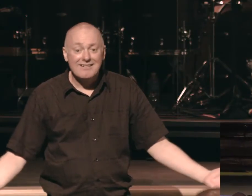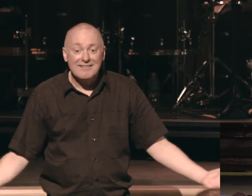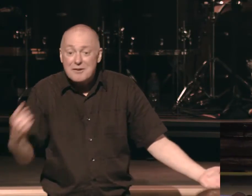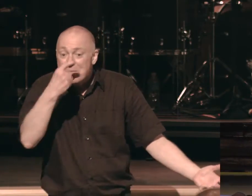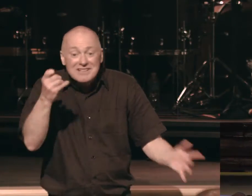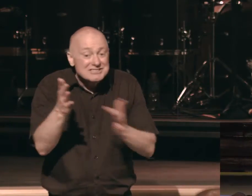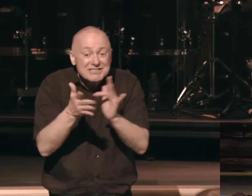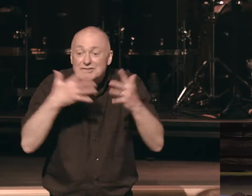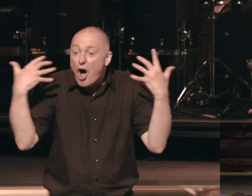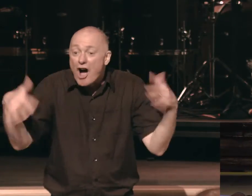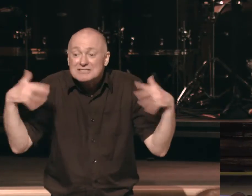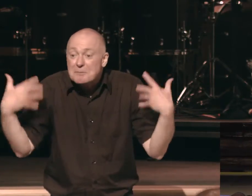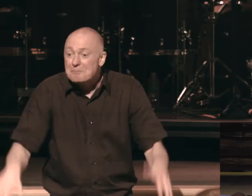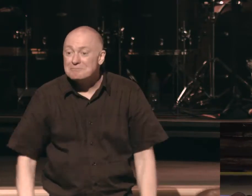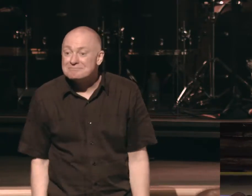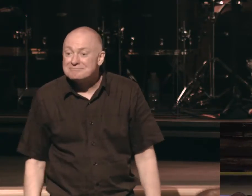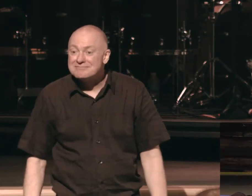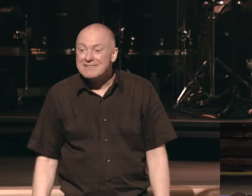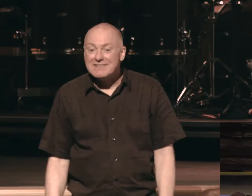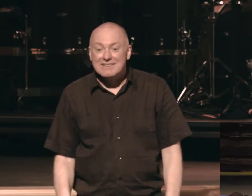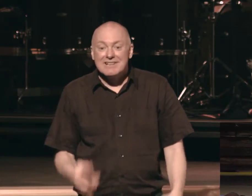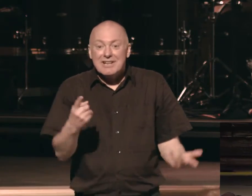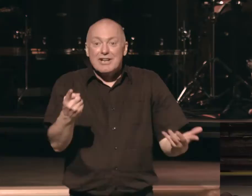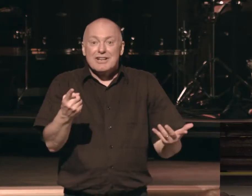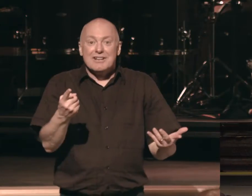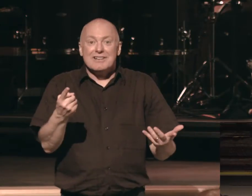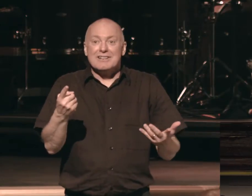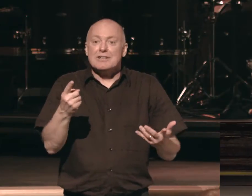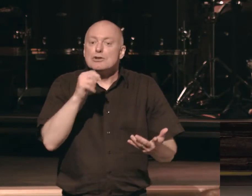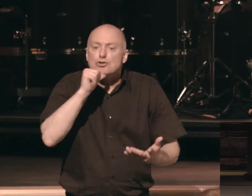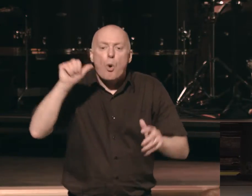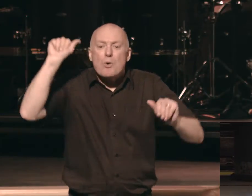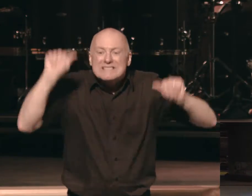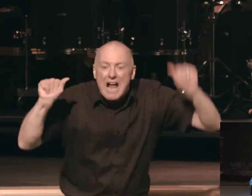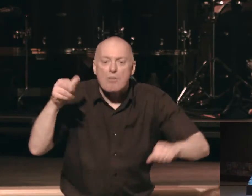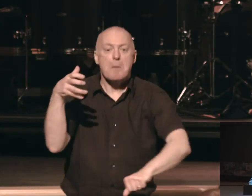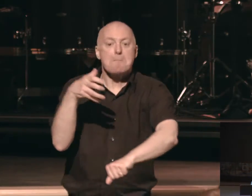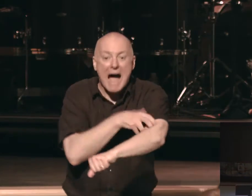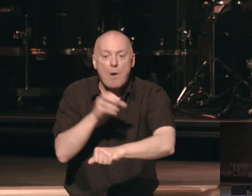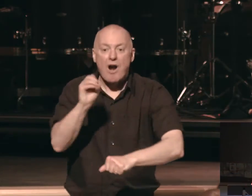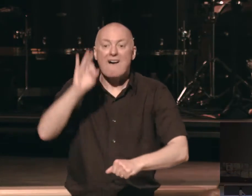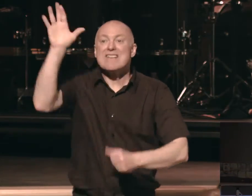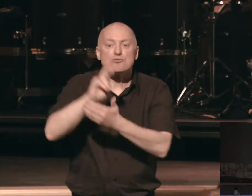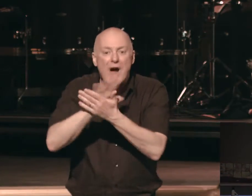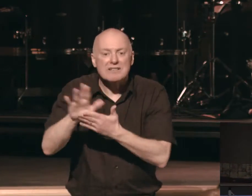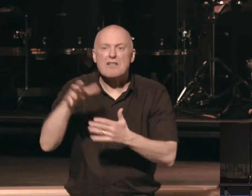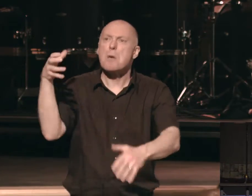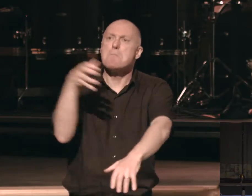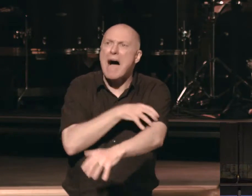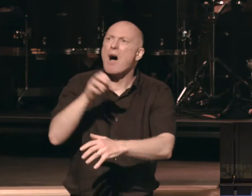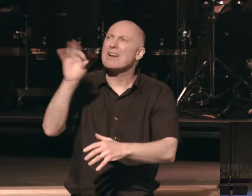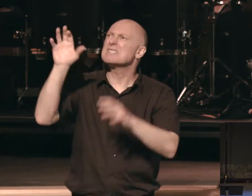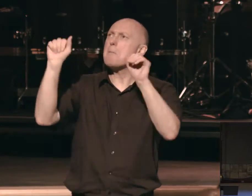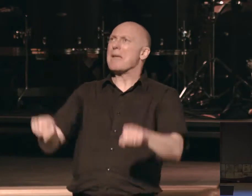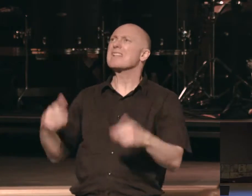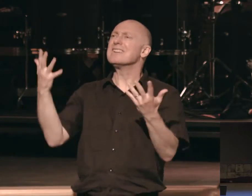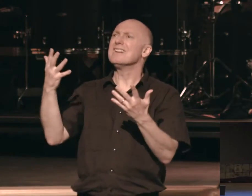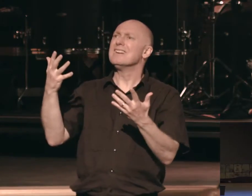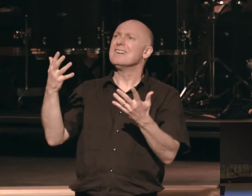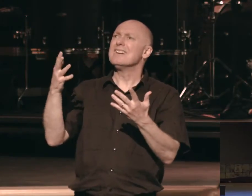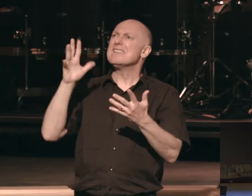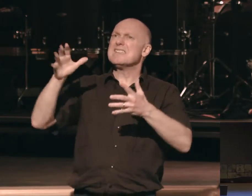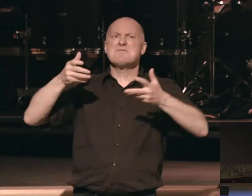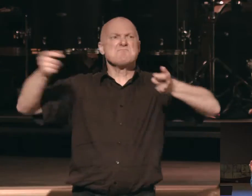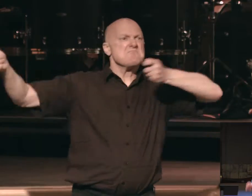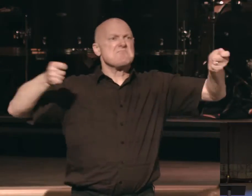Awesome. Because you can never underestimate the power of his righteousness, the power of his ability to bear fruit, the power of his rule. You